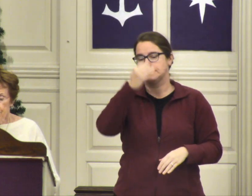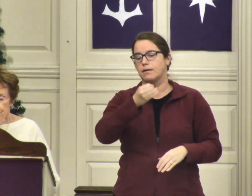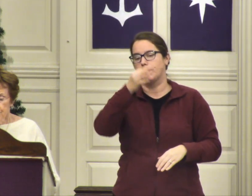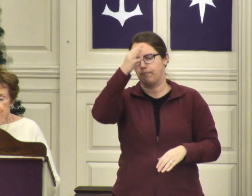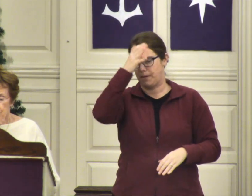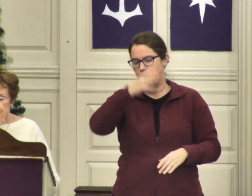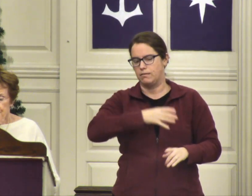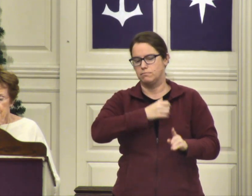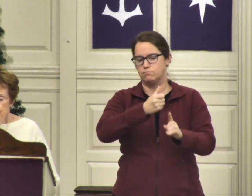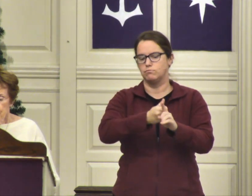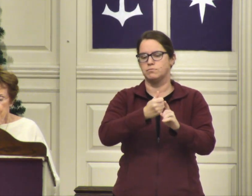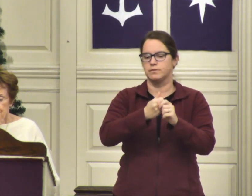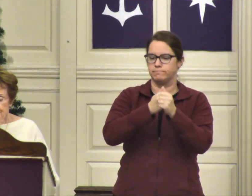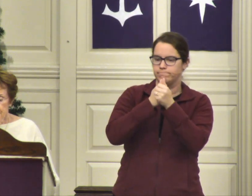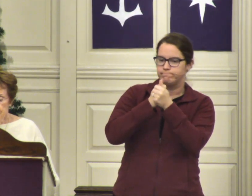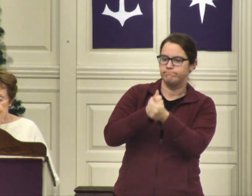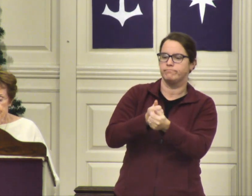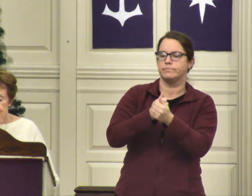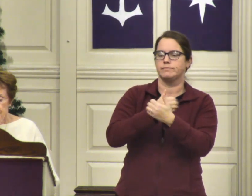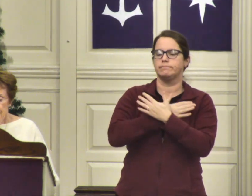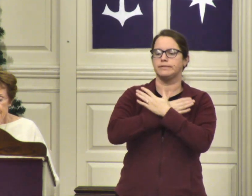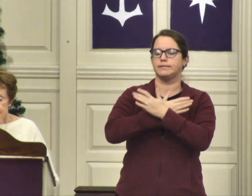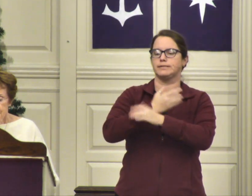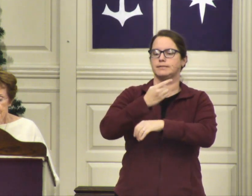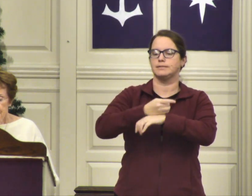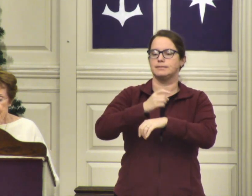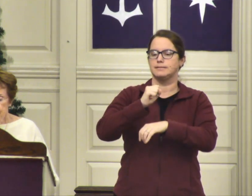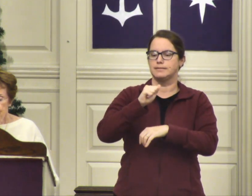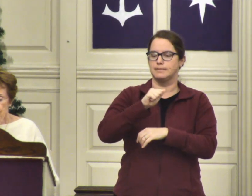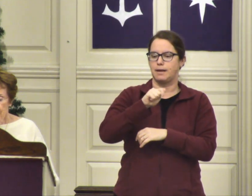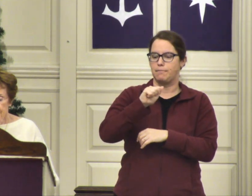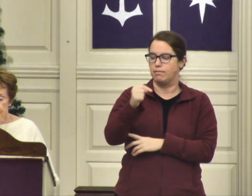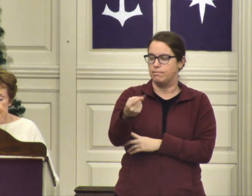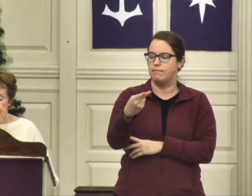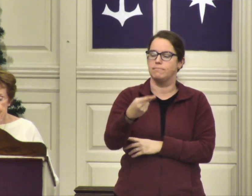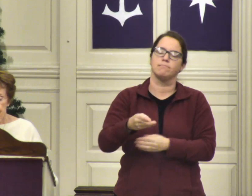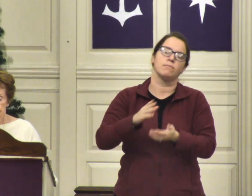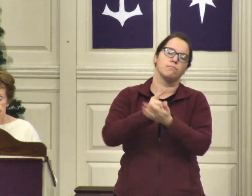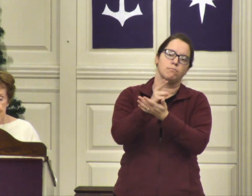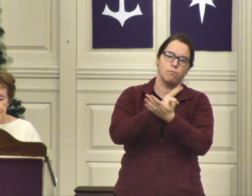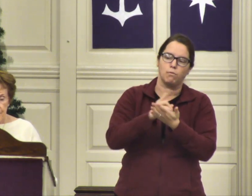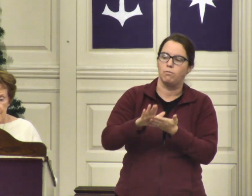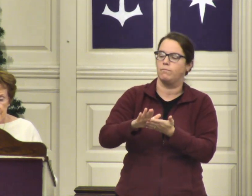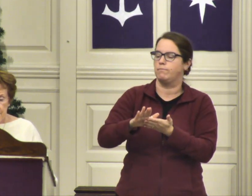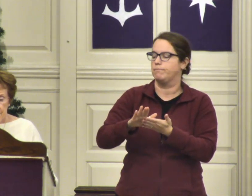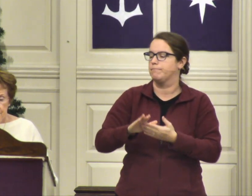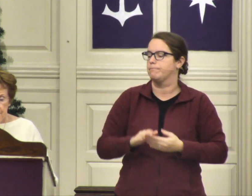free from profanation, and his hand from my evil doing.